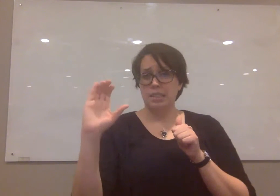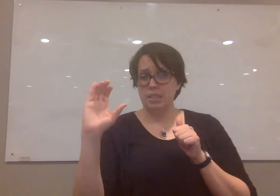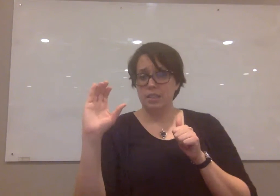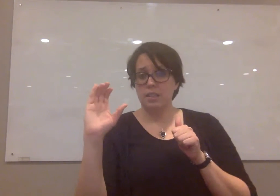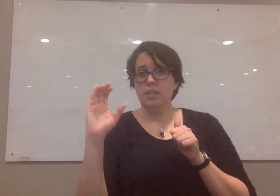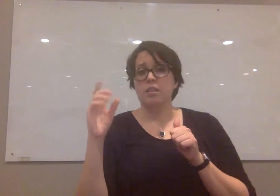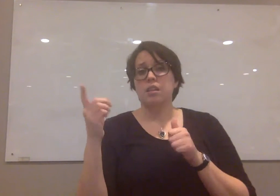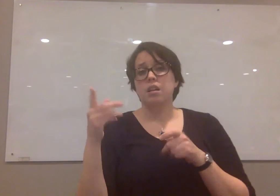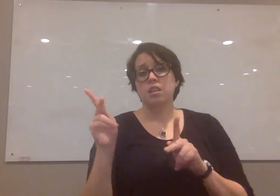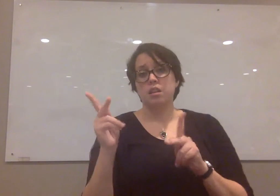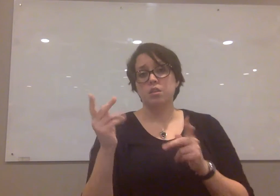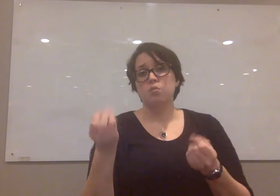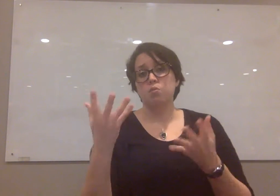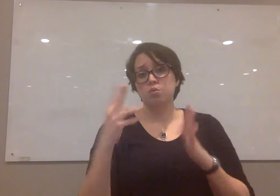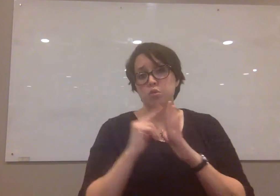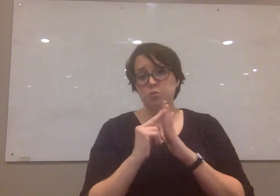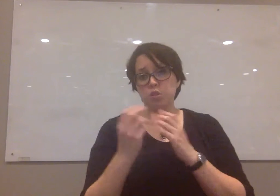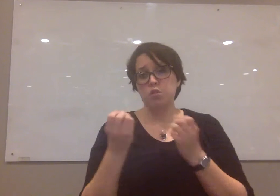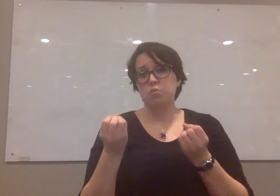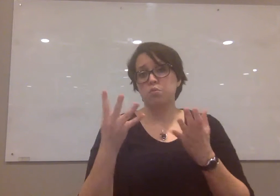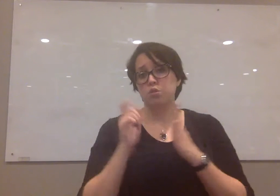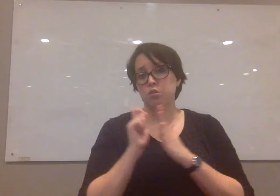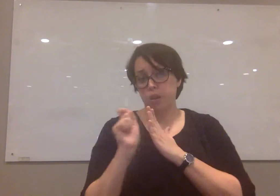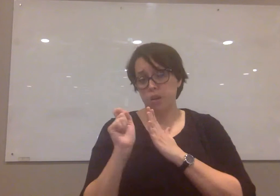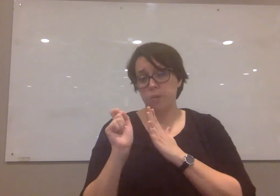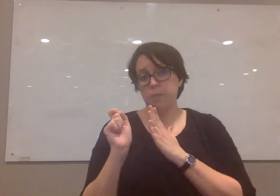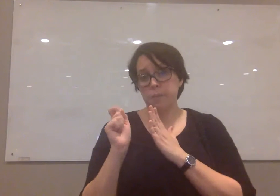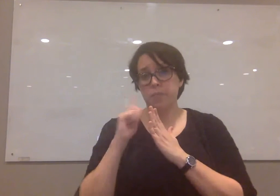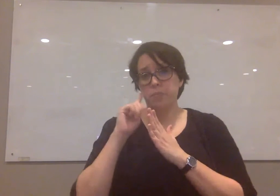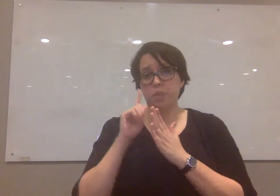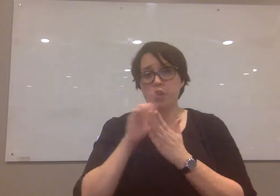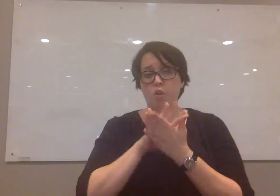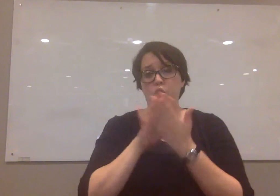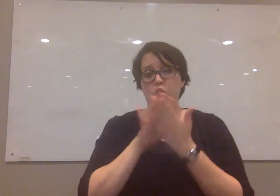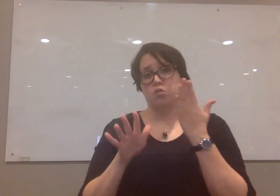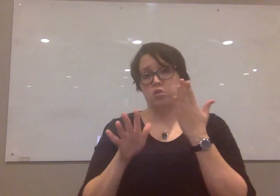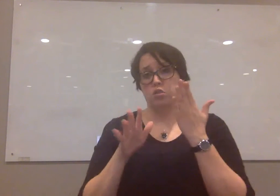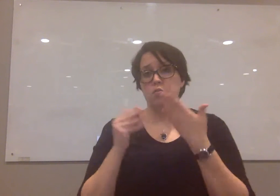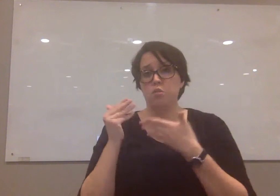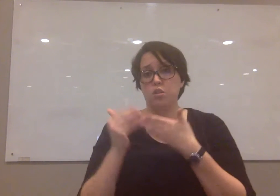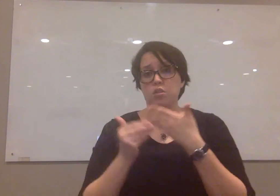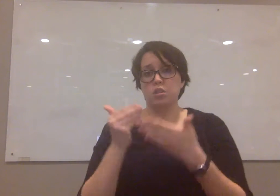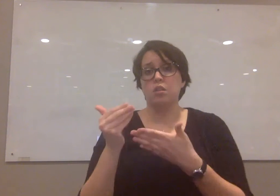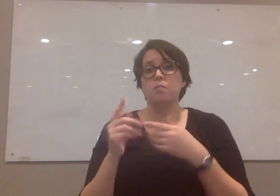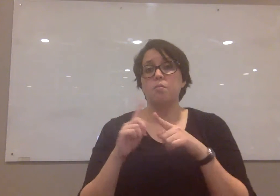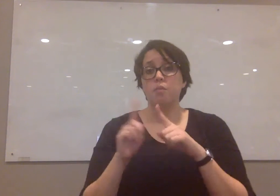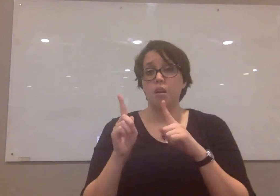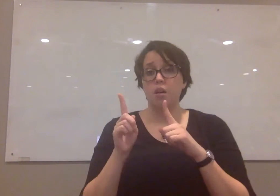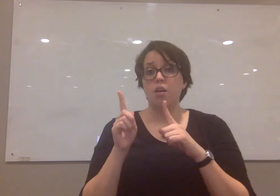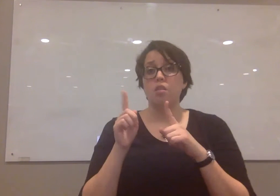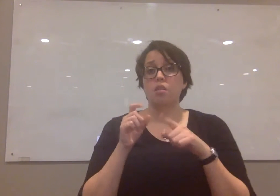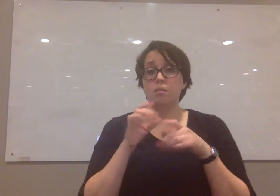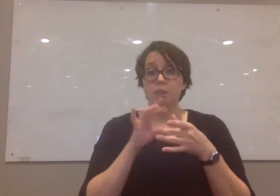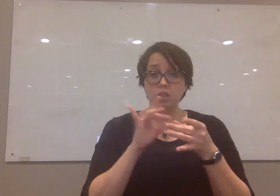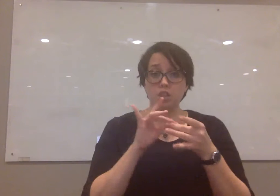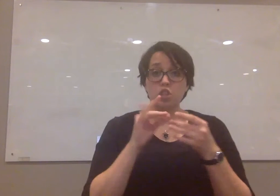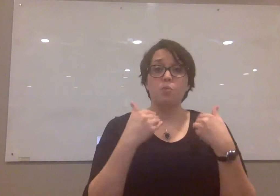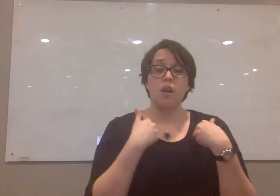multi-reader, multi-writer across processes. But the normal process sending messages stuff, you have the overhead of copying memory, but you also have, then there's